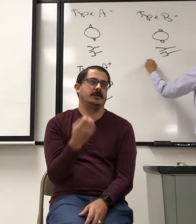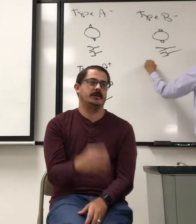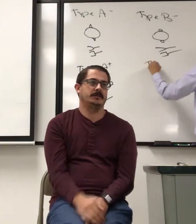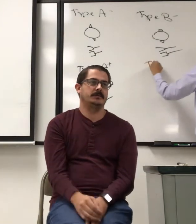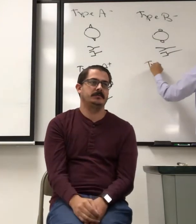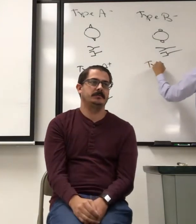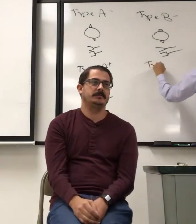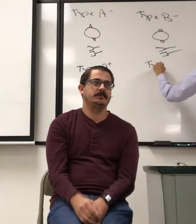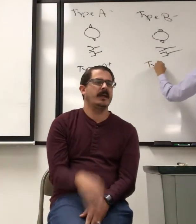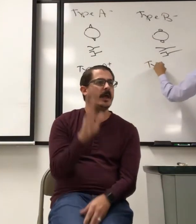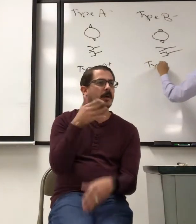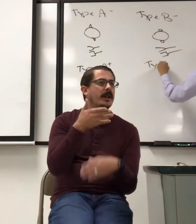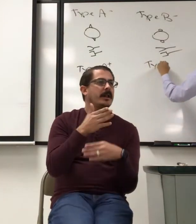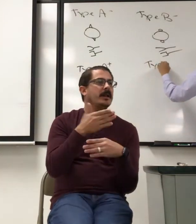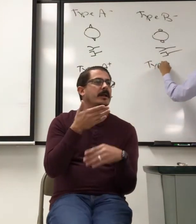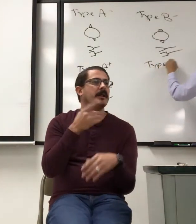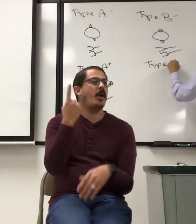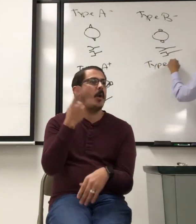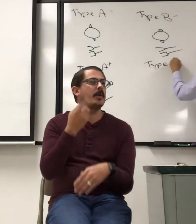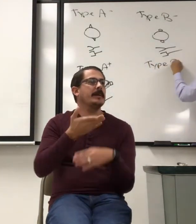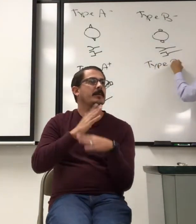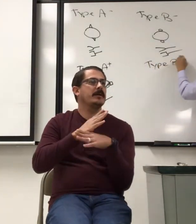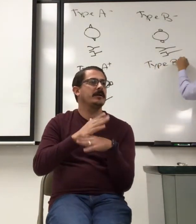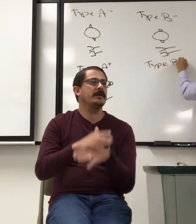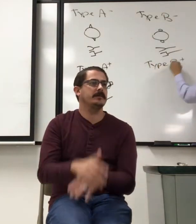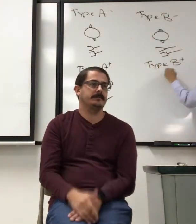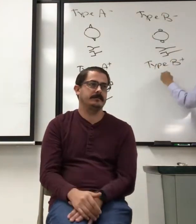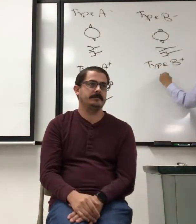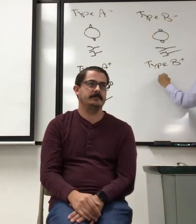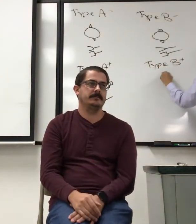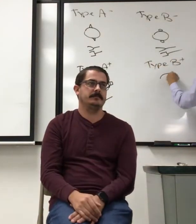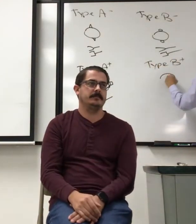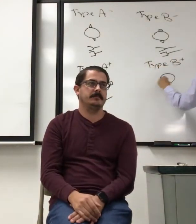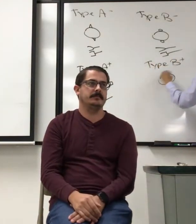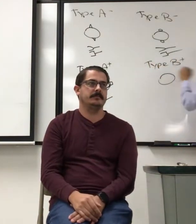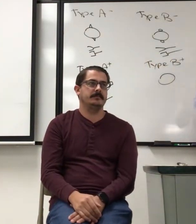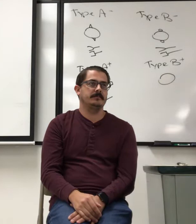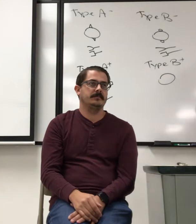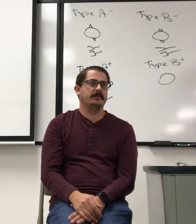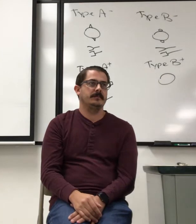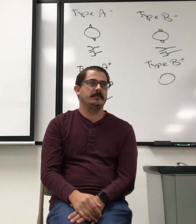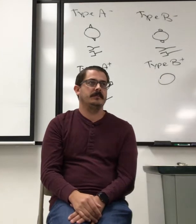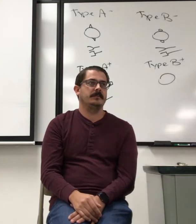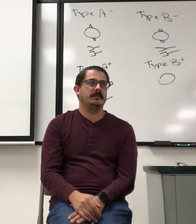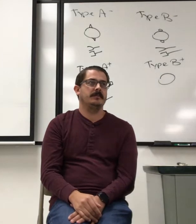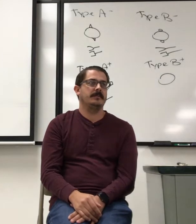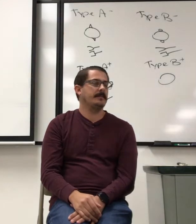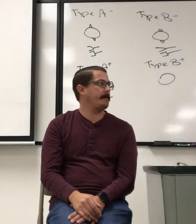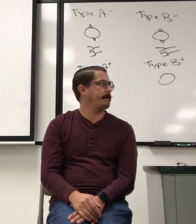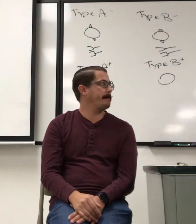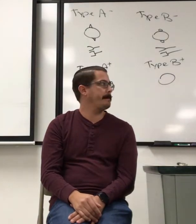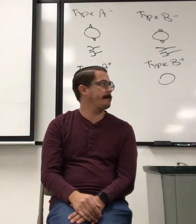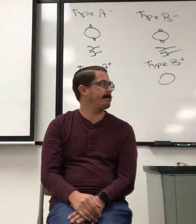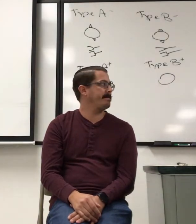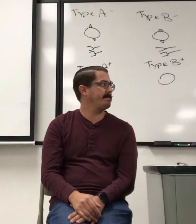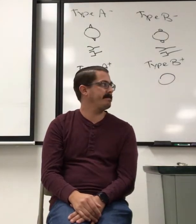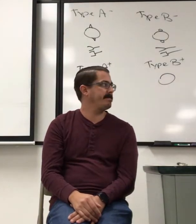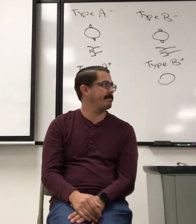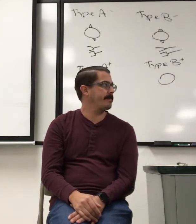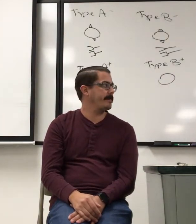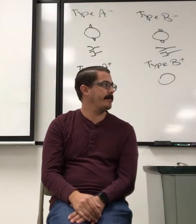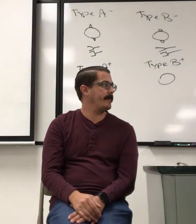Alright, type B positive. That is going to have the